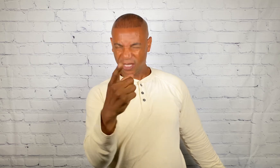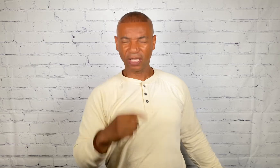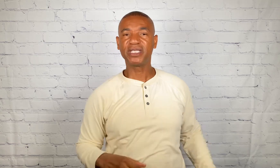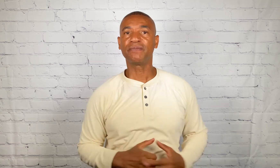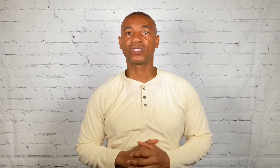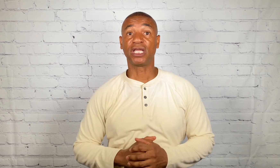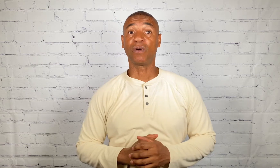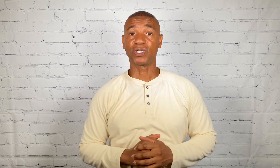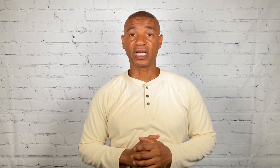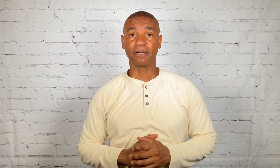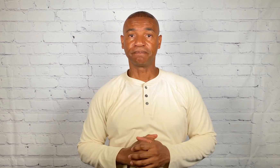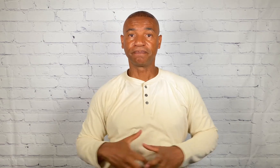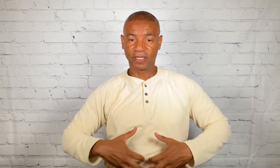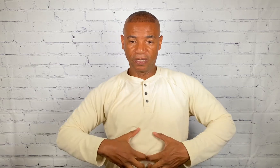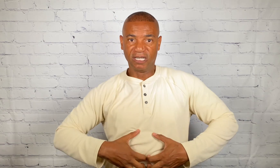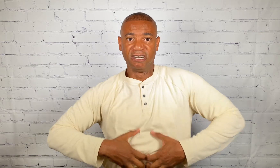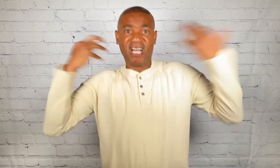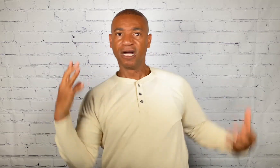let me demonstrate that one more time.